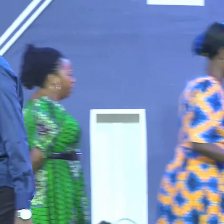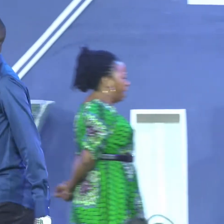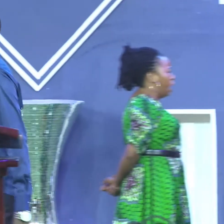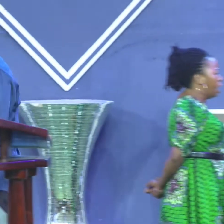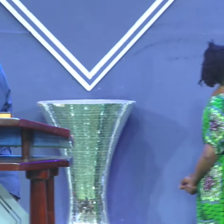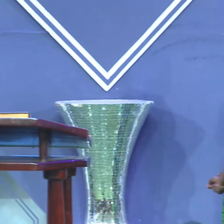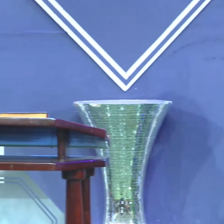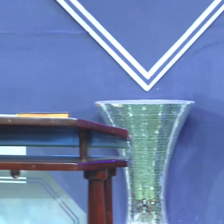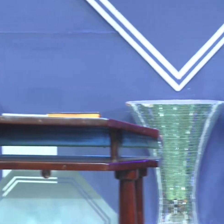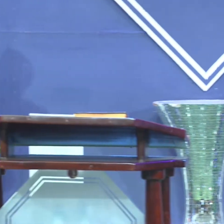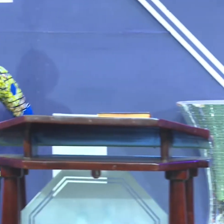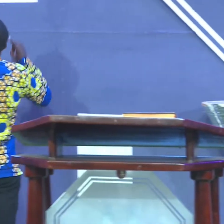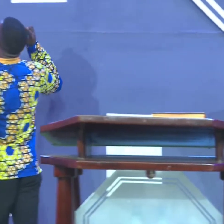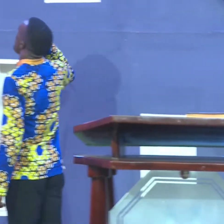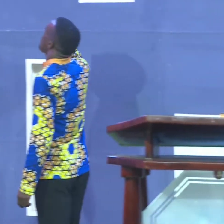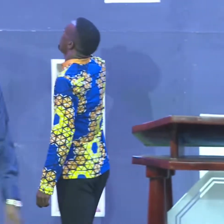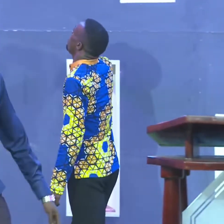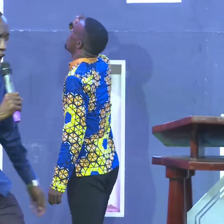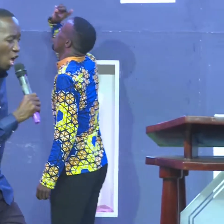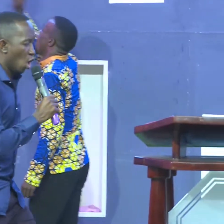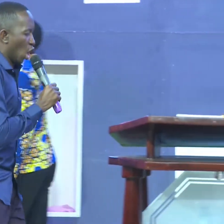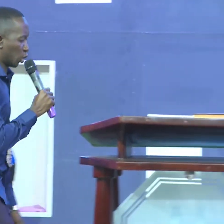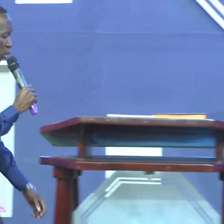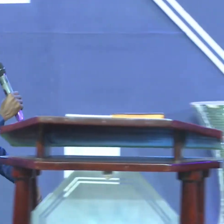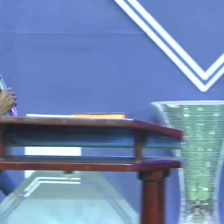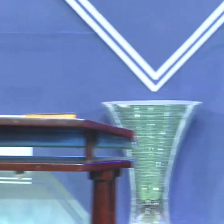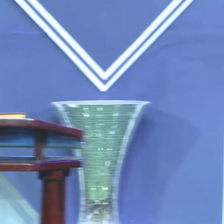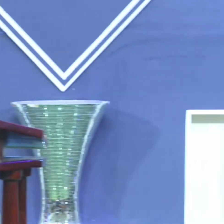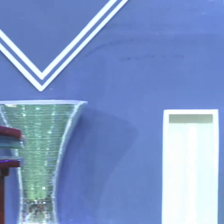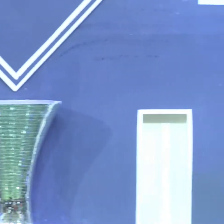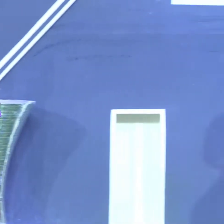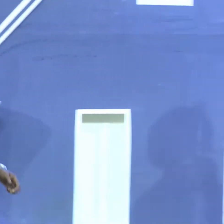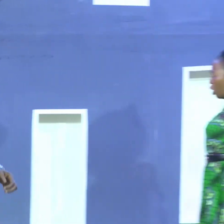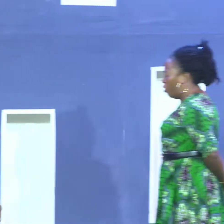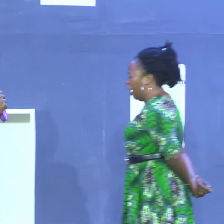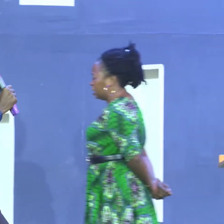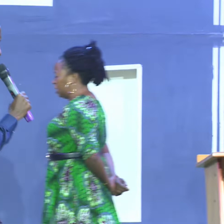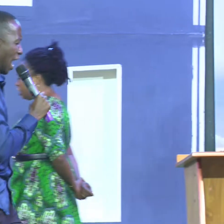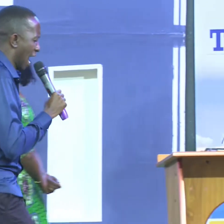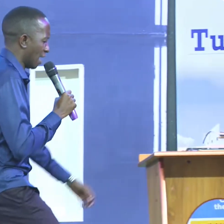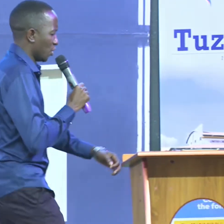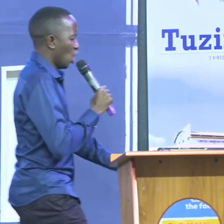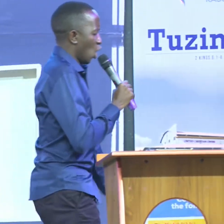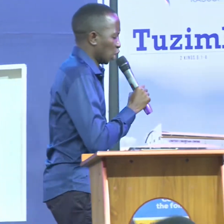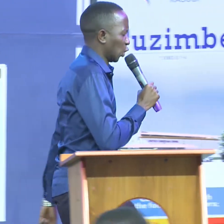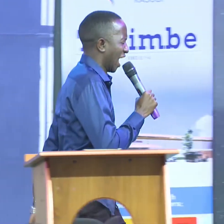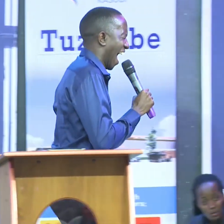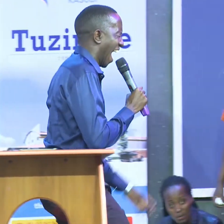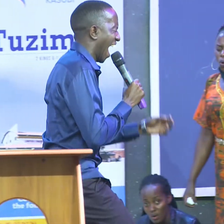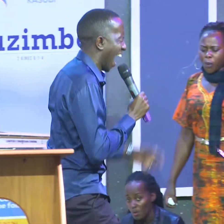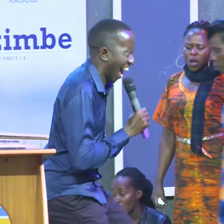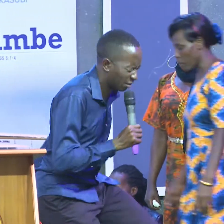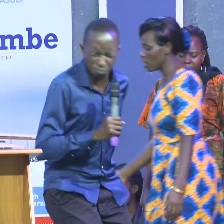reboseteyerendeyerebabababa mukama tutoloka otutolosa otusumulula